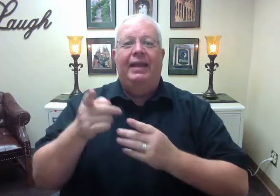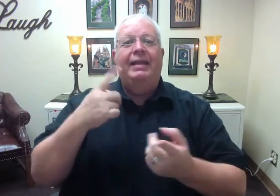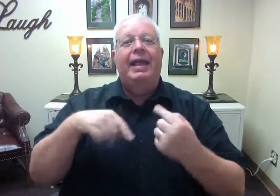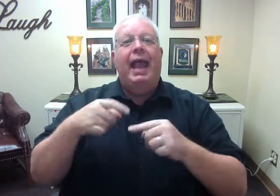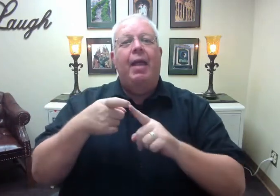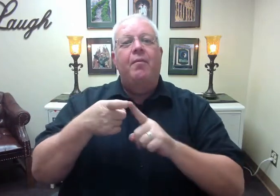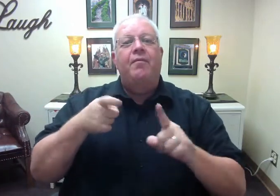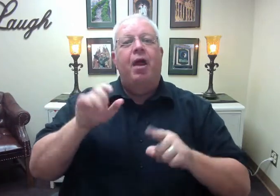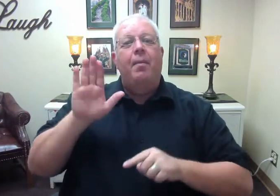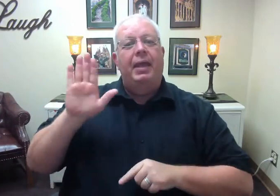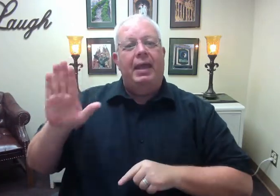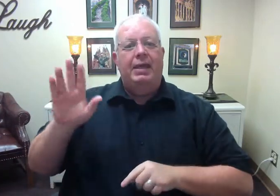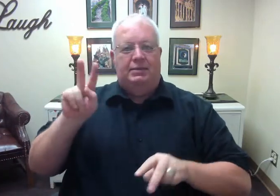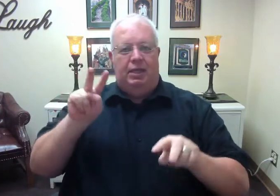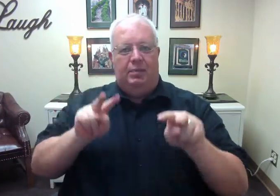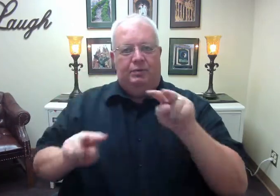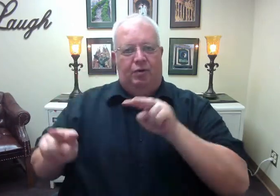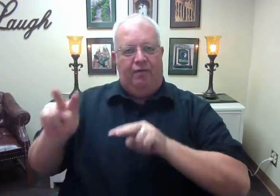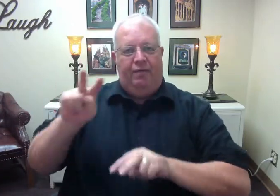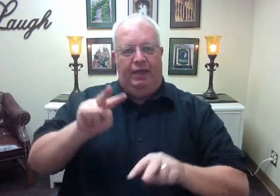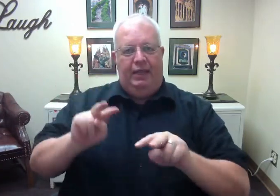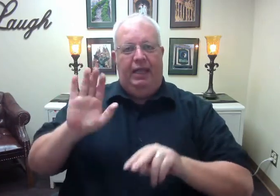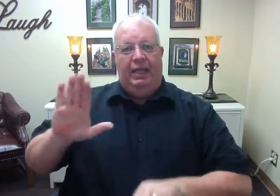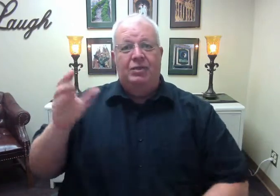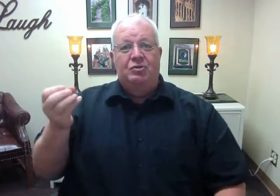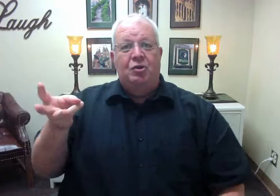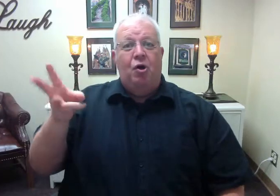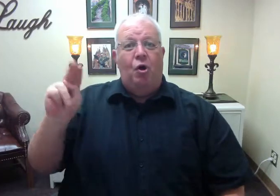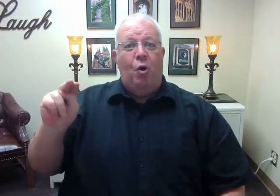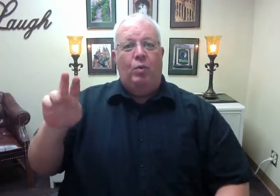children as they played and learned.